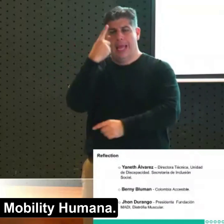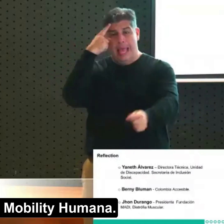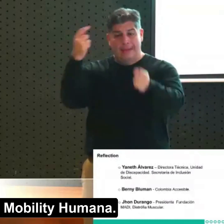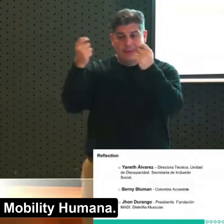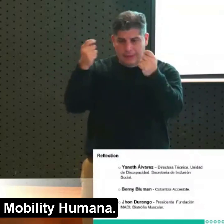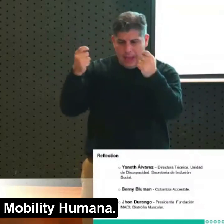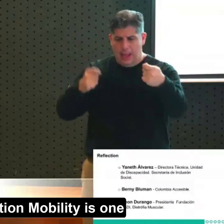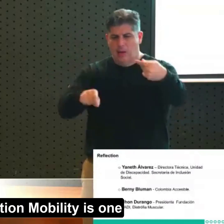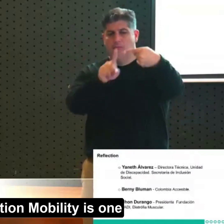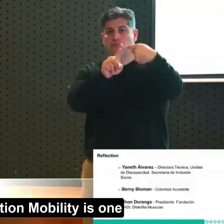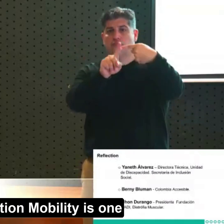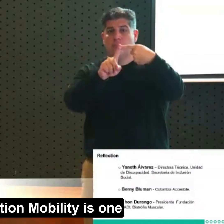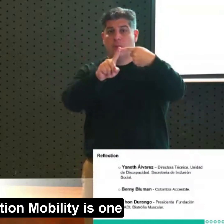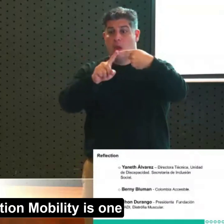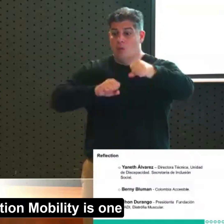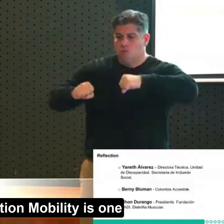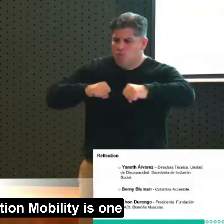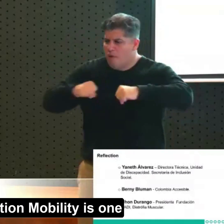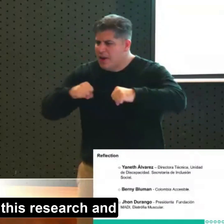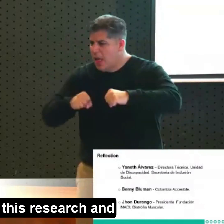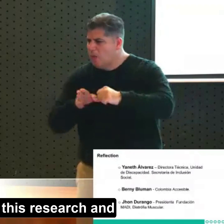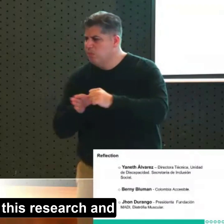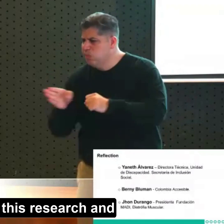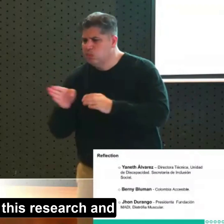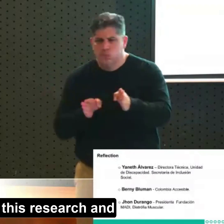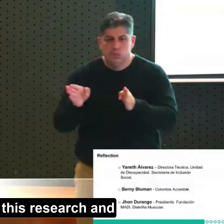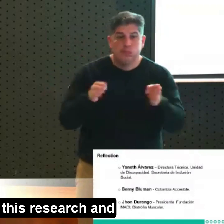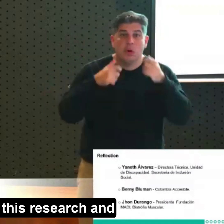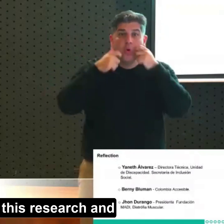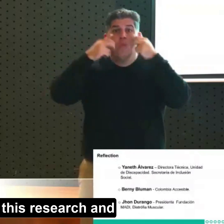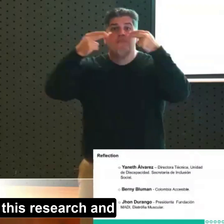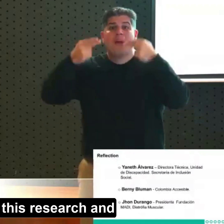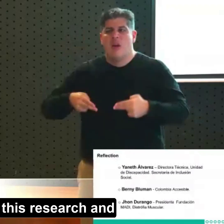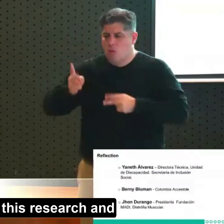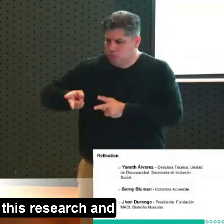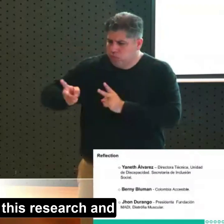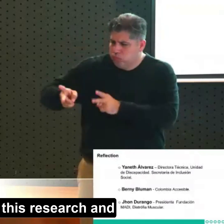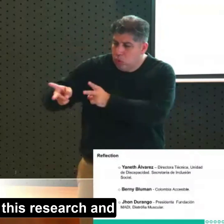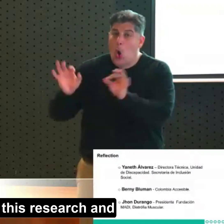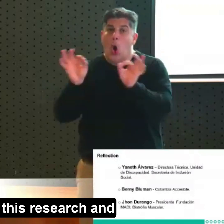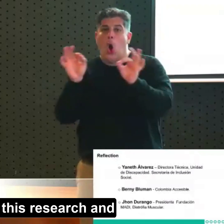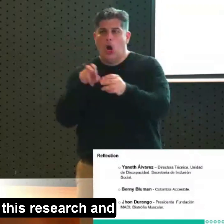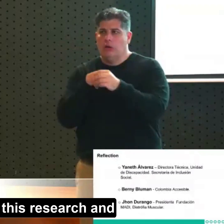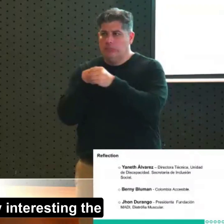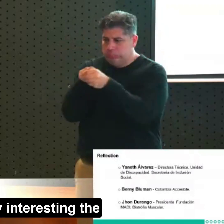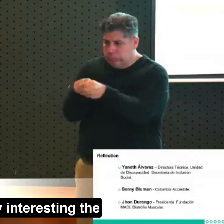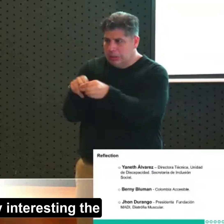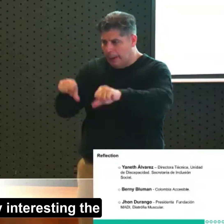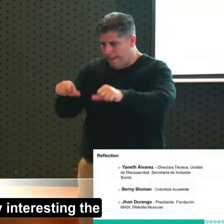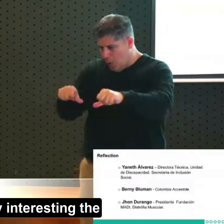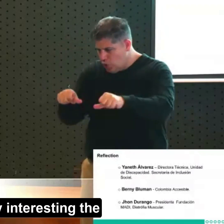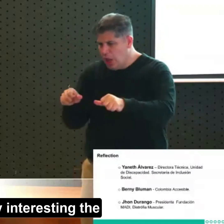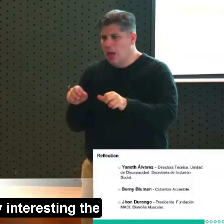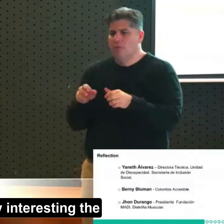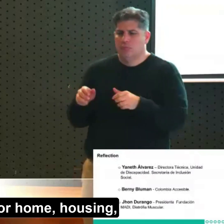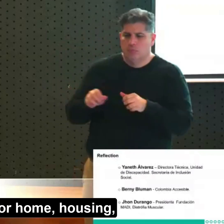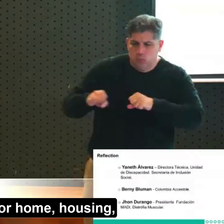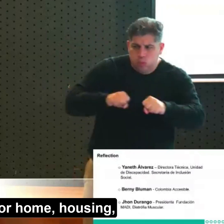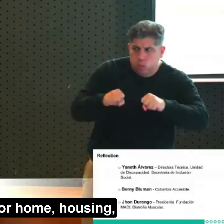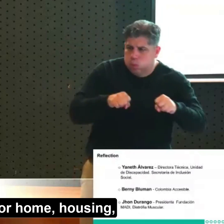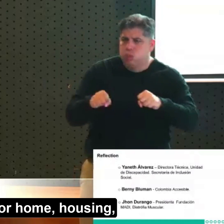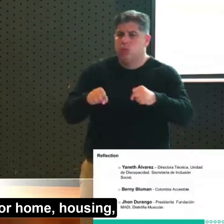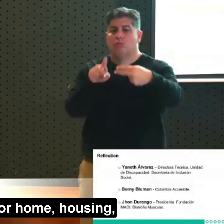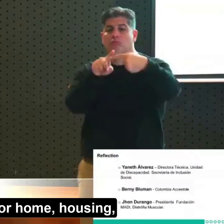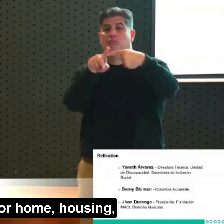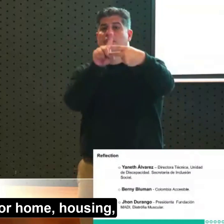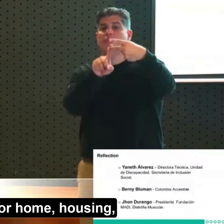Mobility, human and transportation mobility is one, ratified in this research, and it's very interesting. The